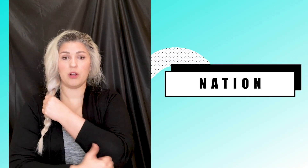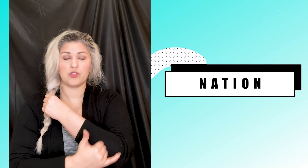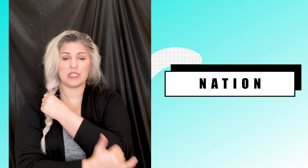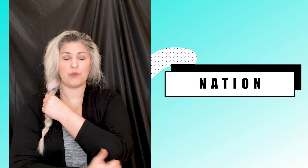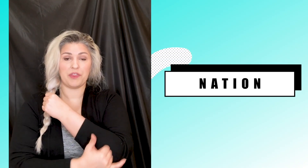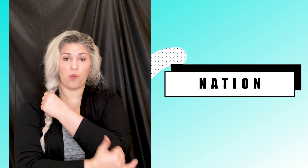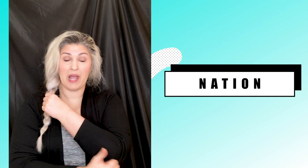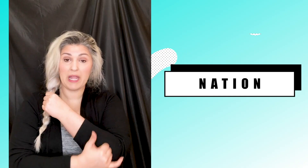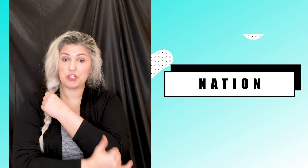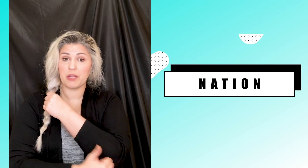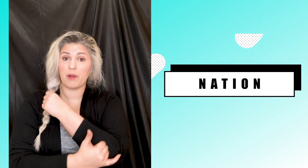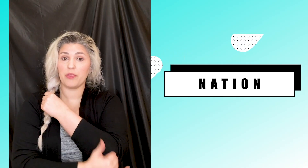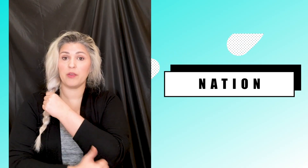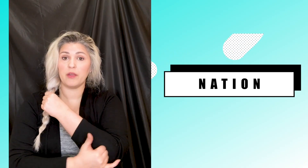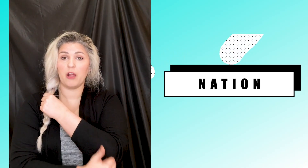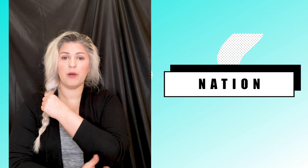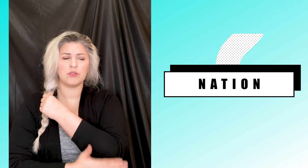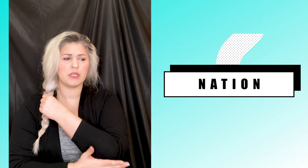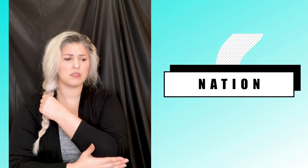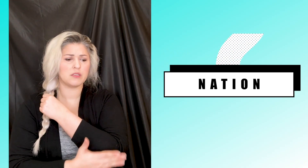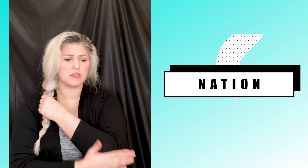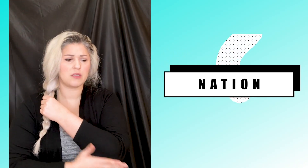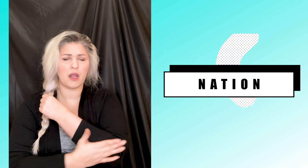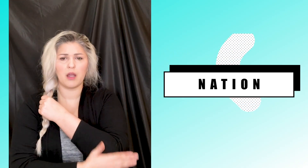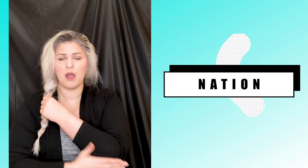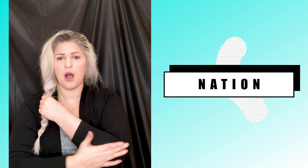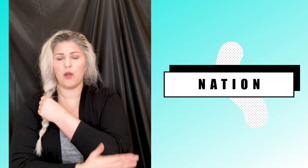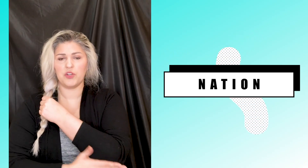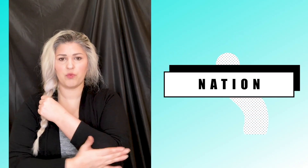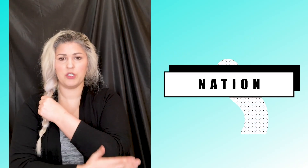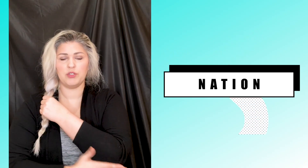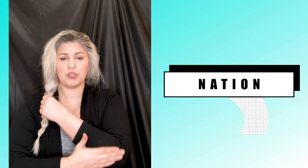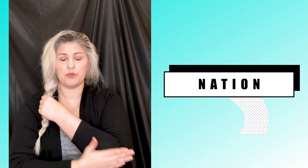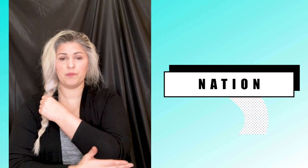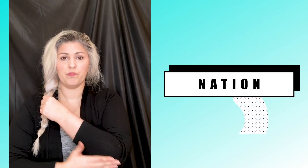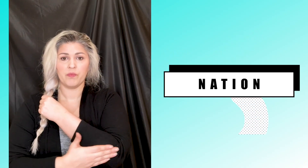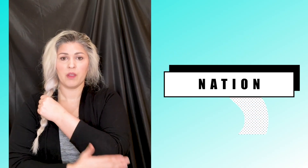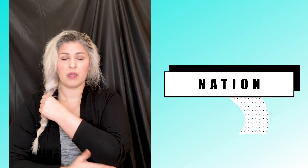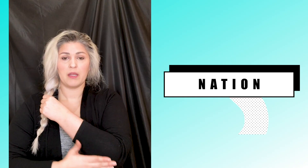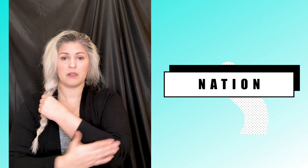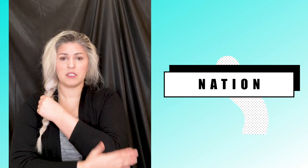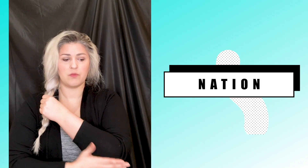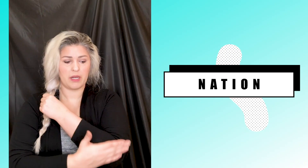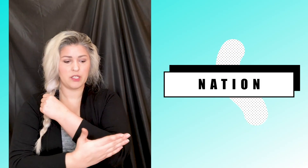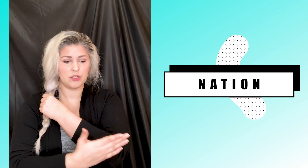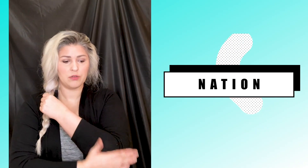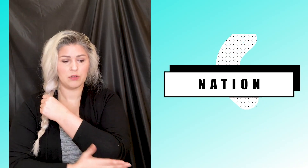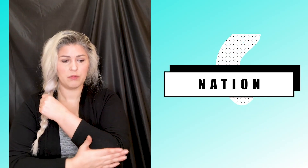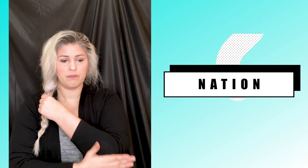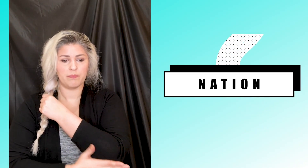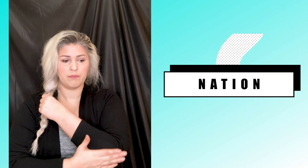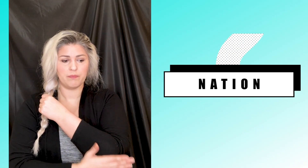You can also see it with the Y hand shape on the elbow. Don't get stuck on which one you do. Okay, this is the one I